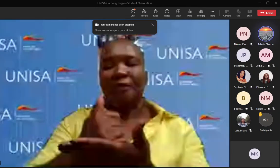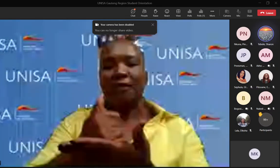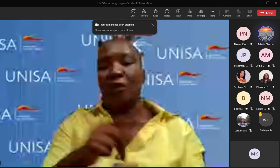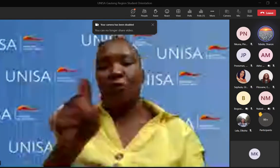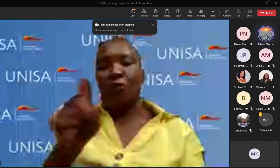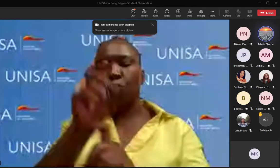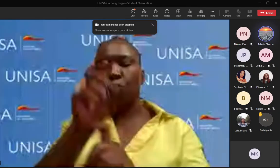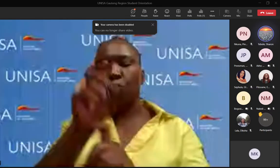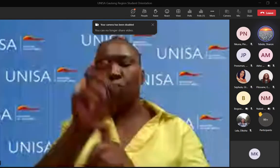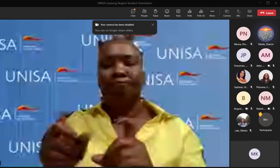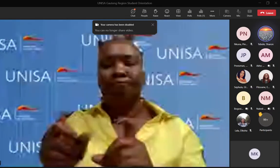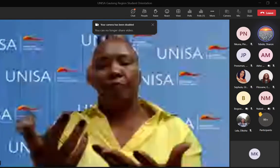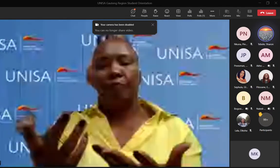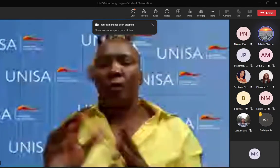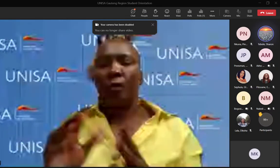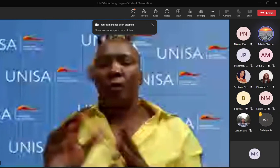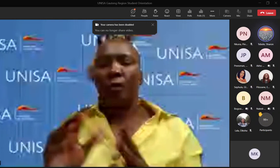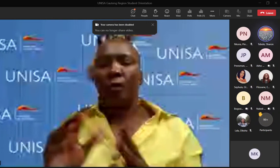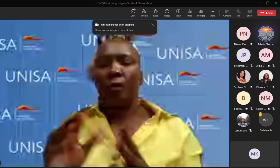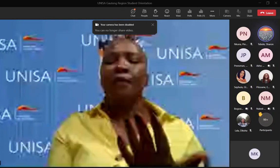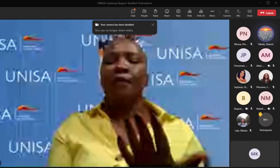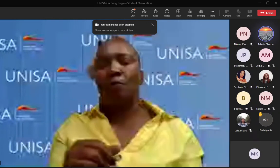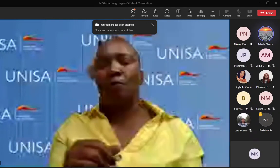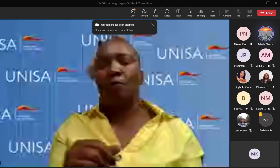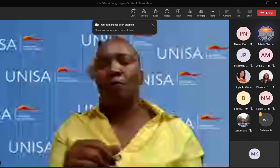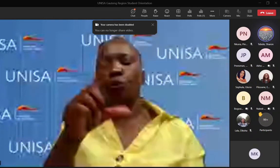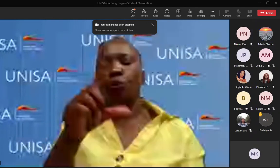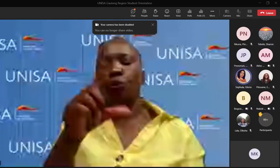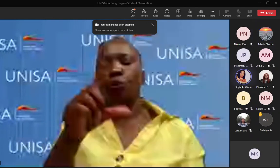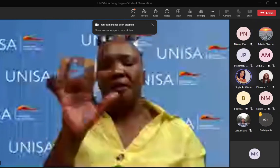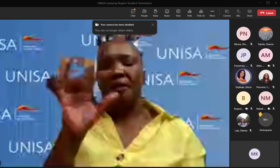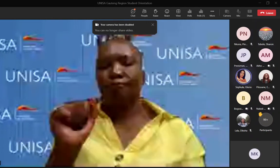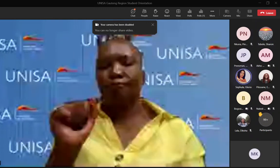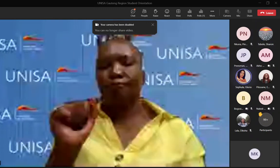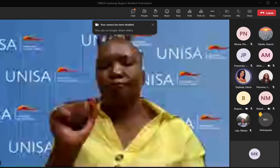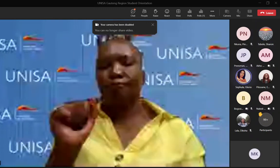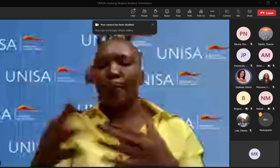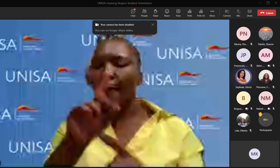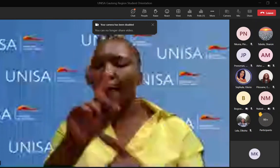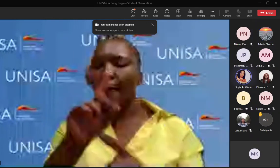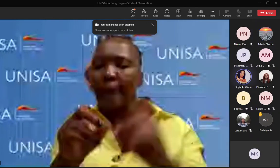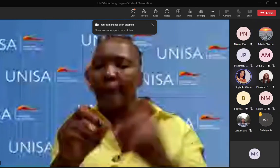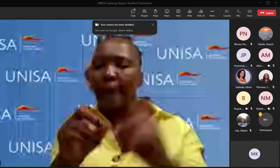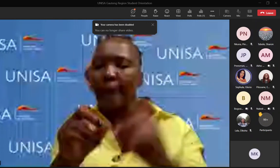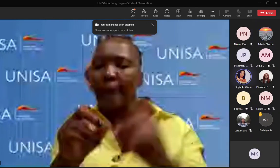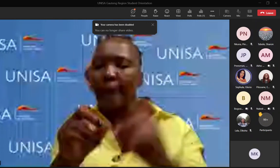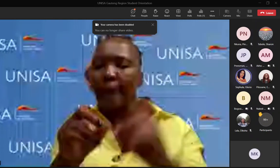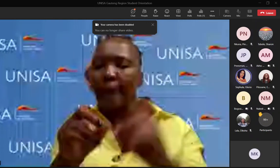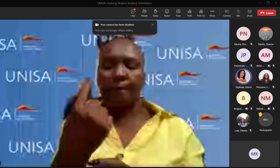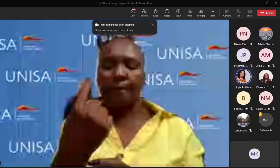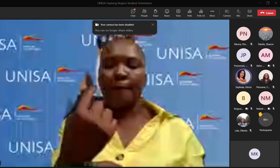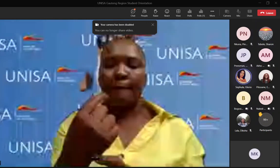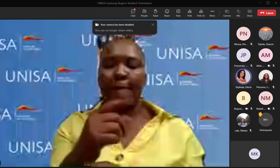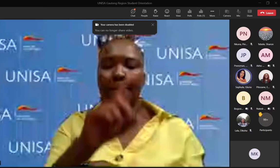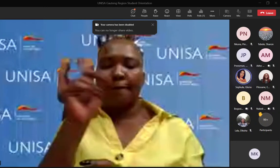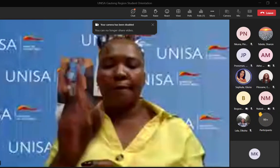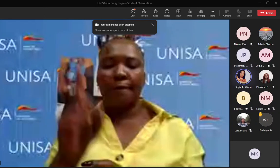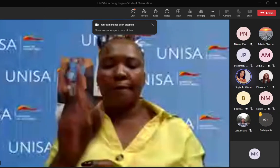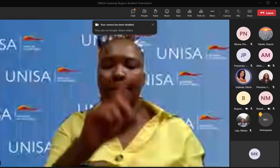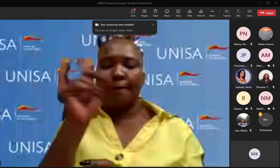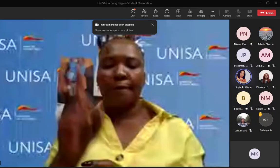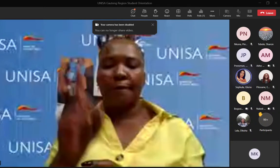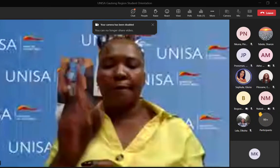we do have questions um how's Gloria any hands up okay the first one that we have we have Kyle